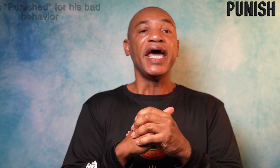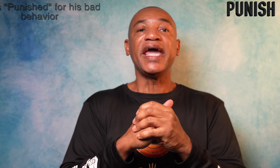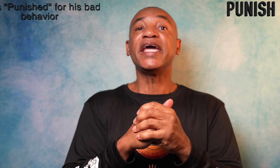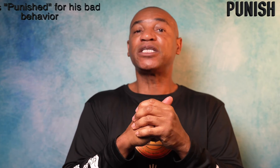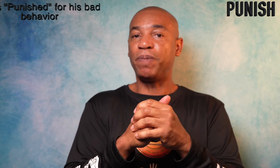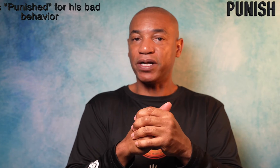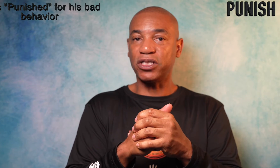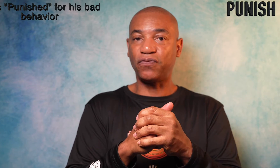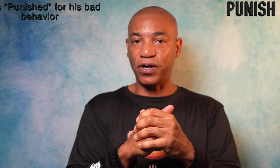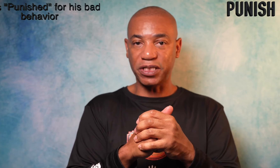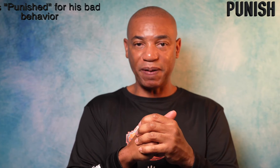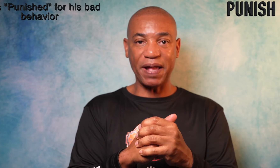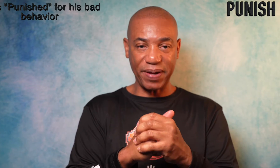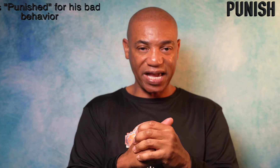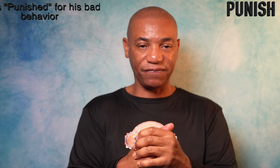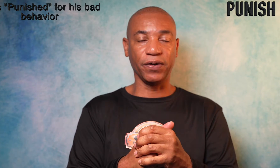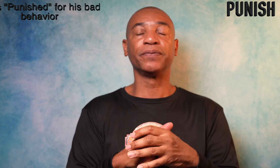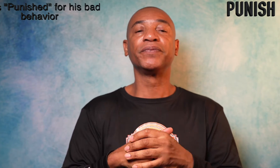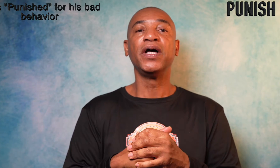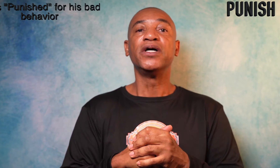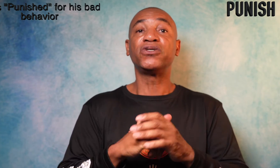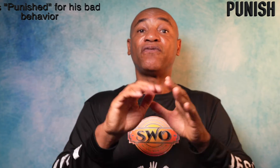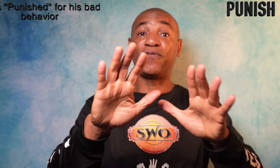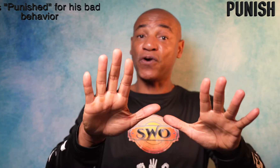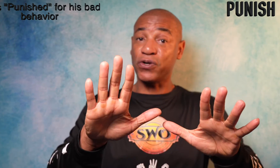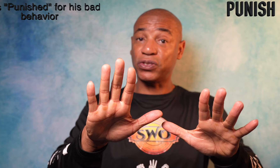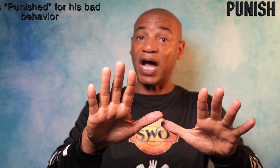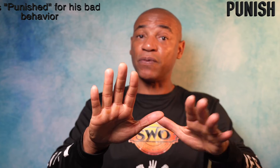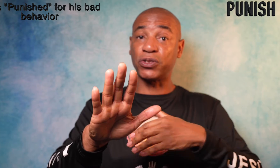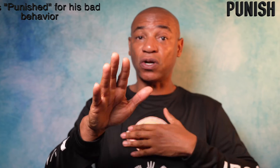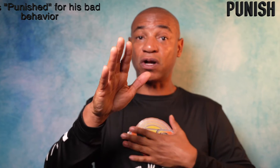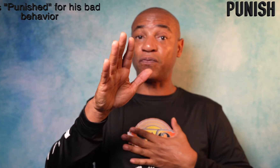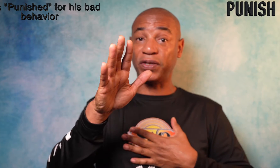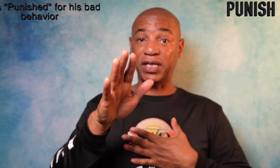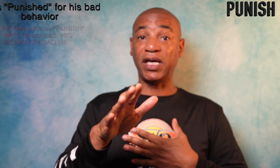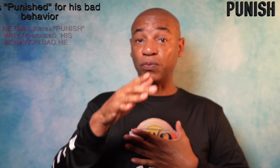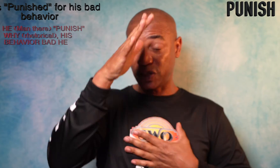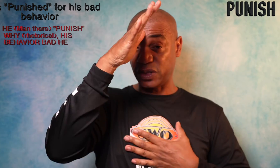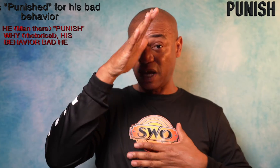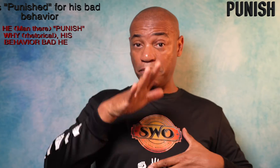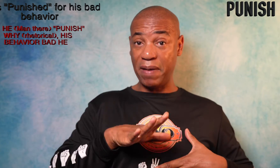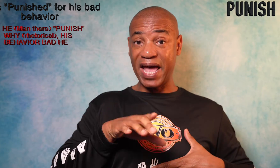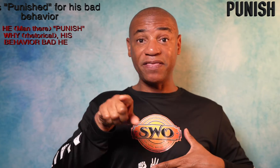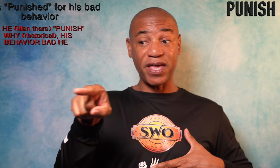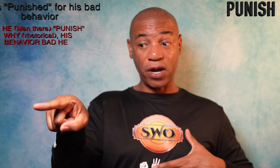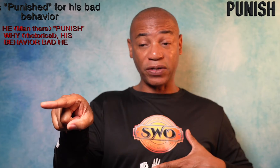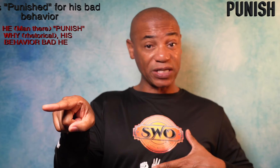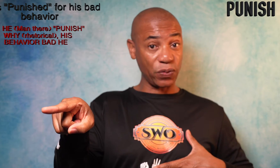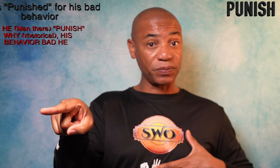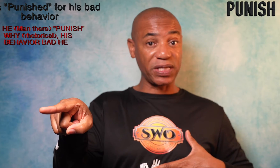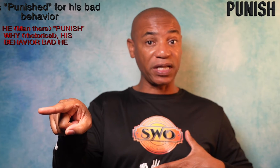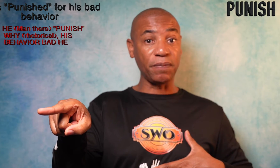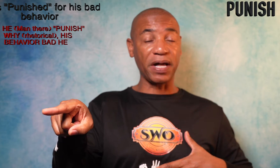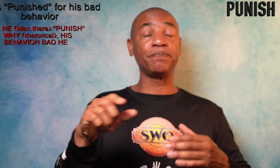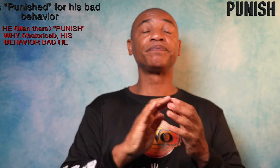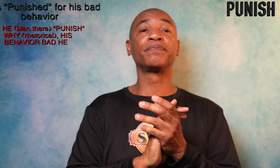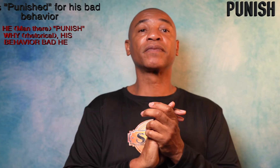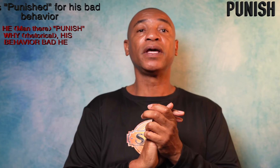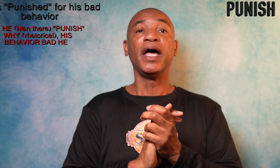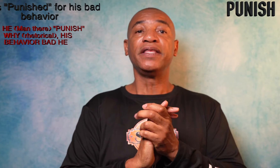He is punished for his bad behavior. So first, I would start off with he, which is man there. That's where I'm setting him up. Then I